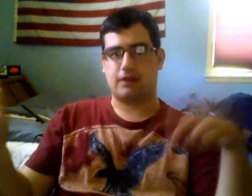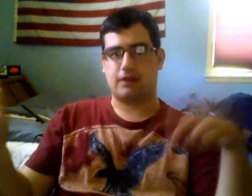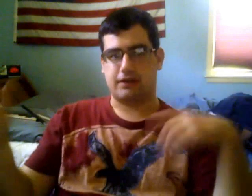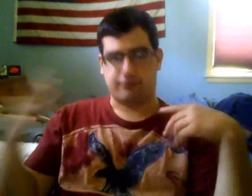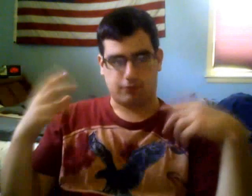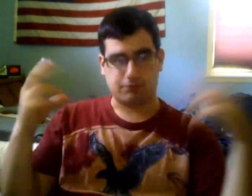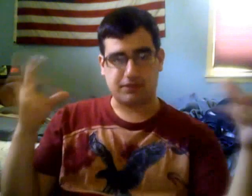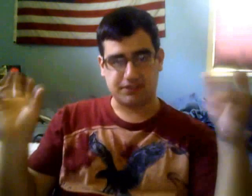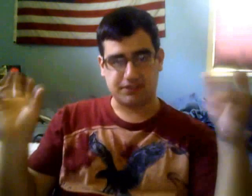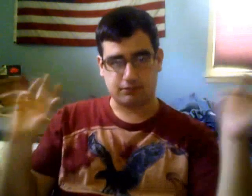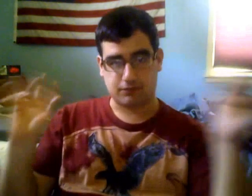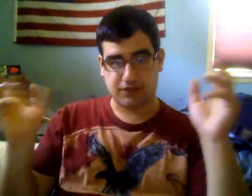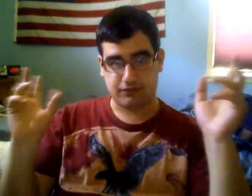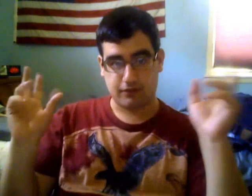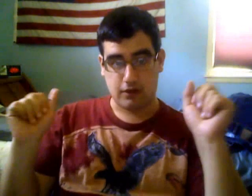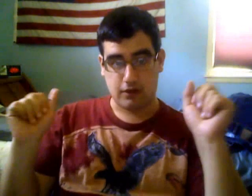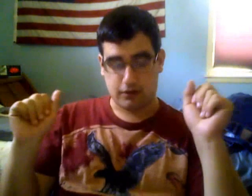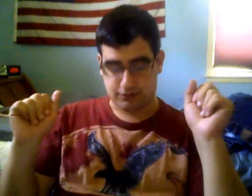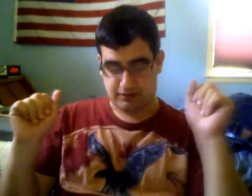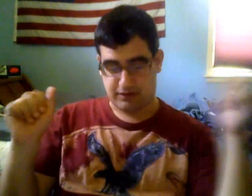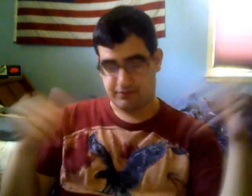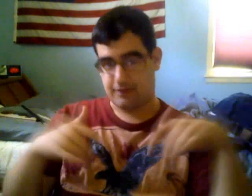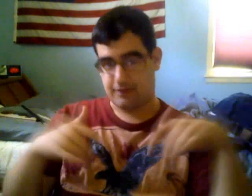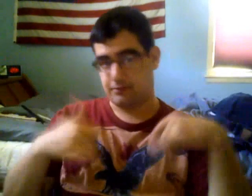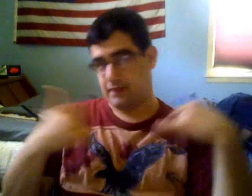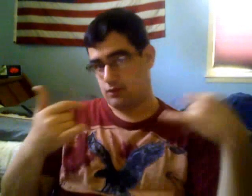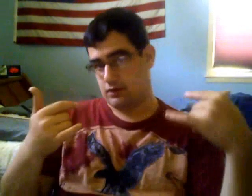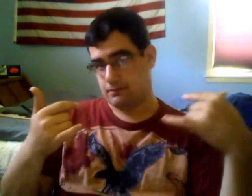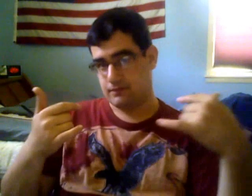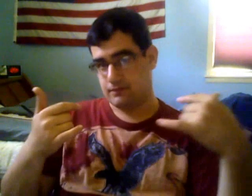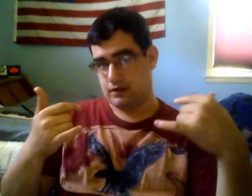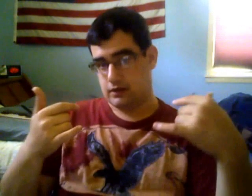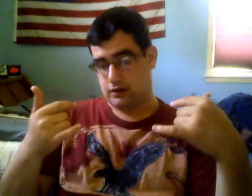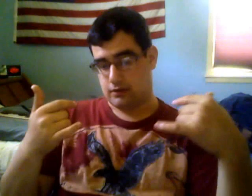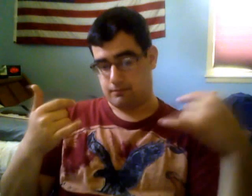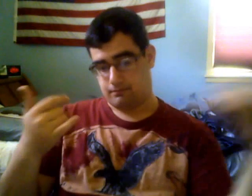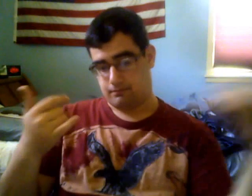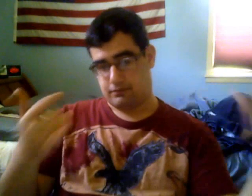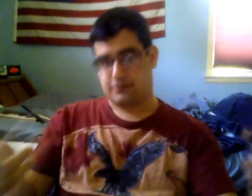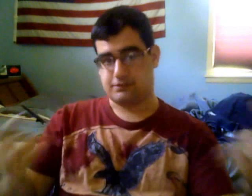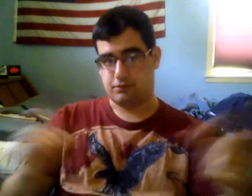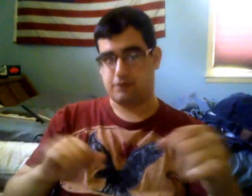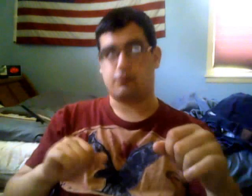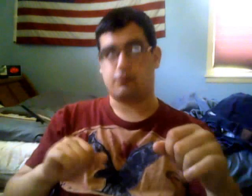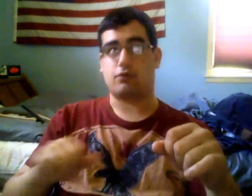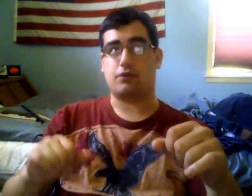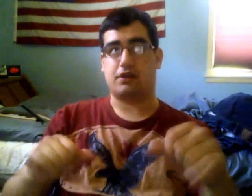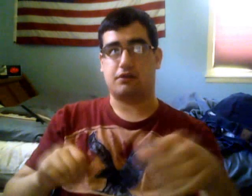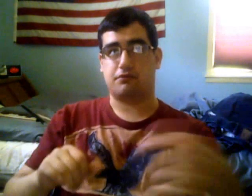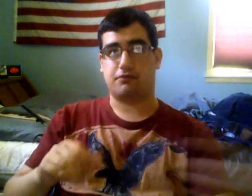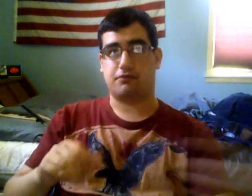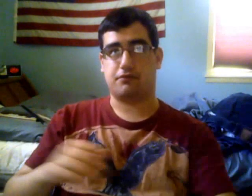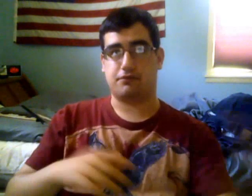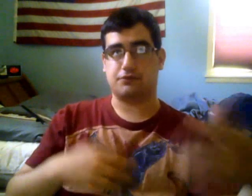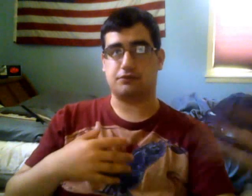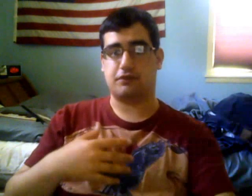kind of was busy with stuff, so I haven't been able to make one. But this will be for the week of June 15th